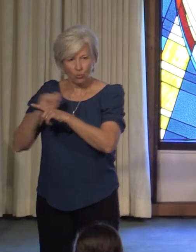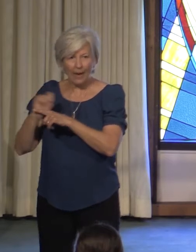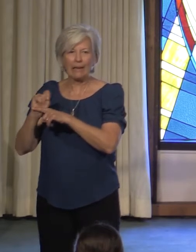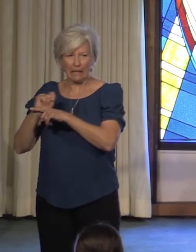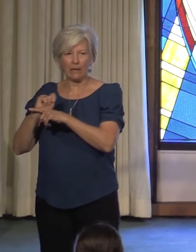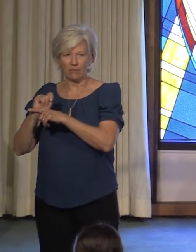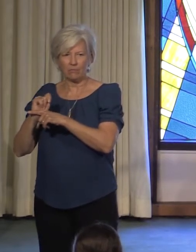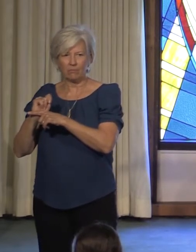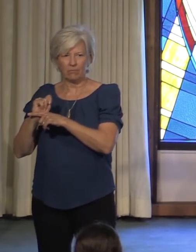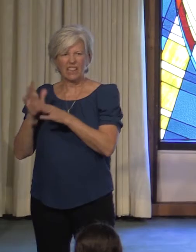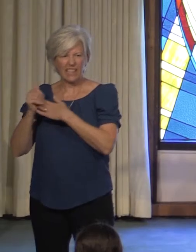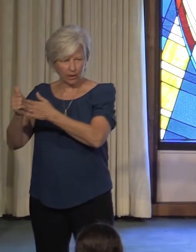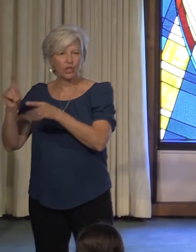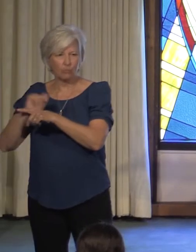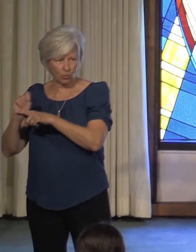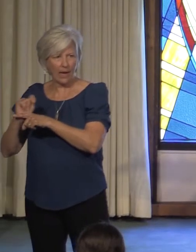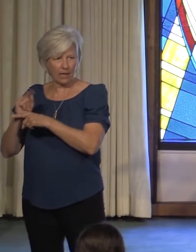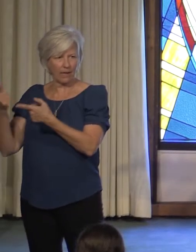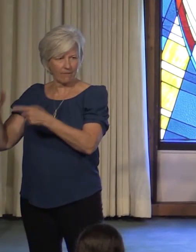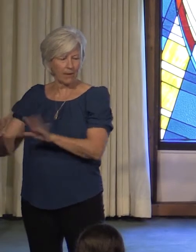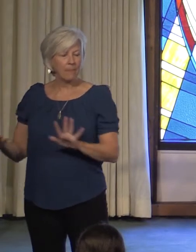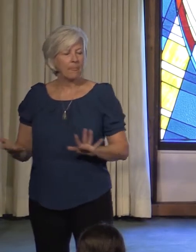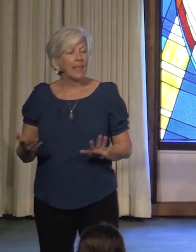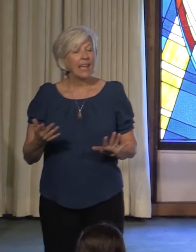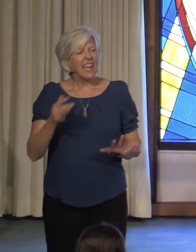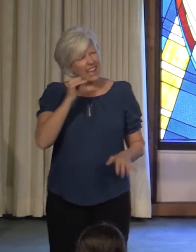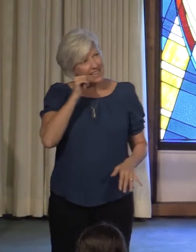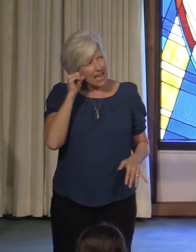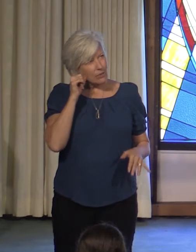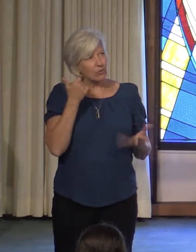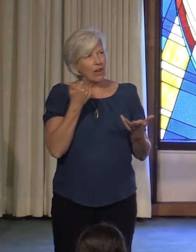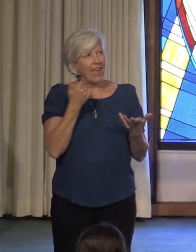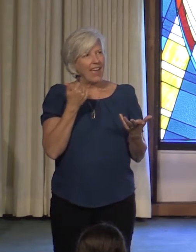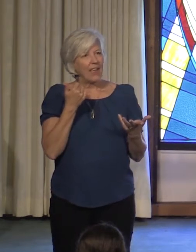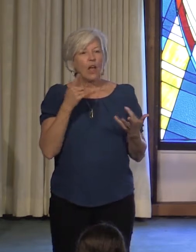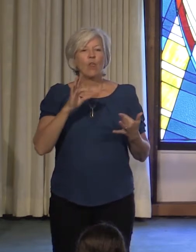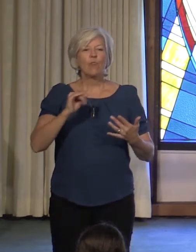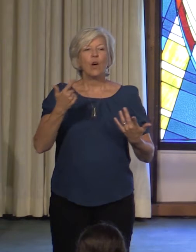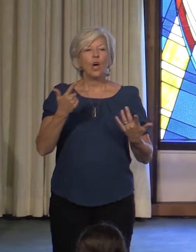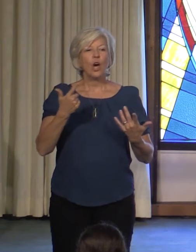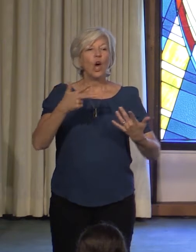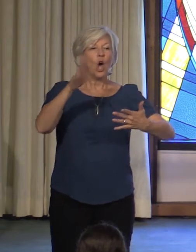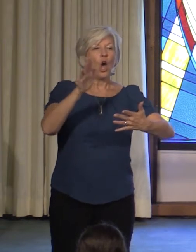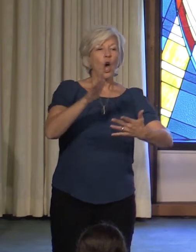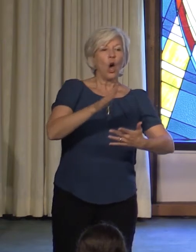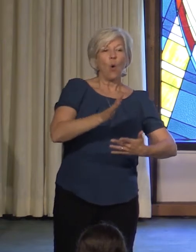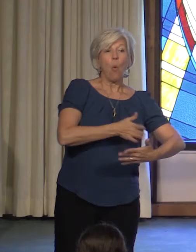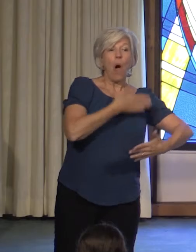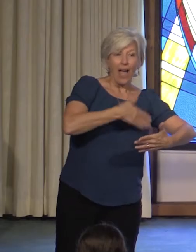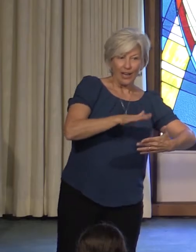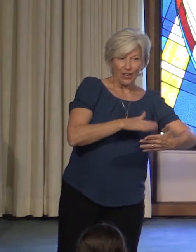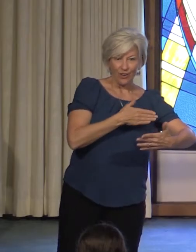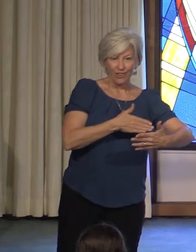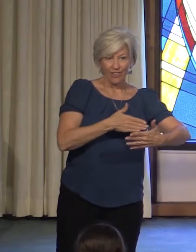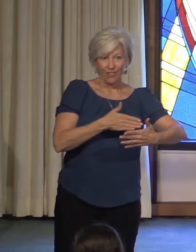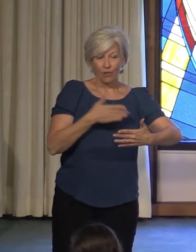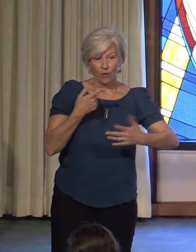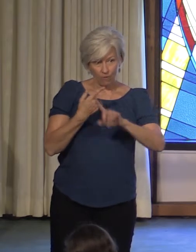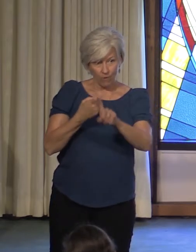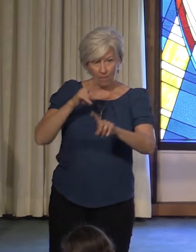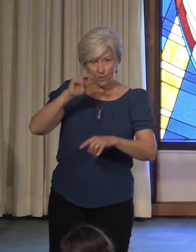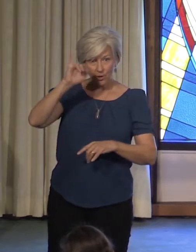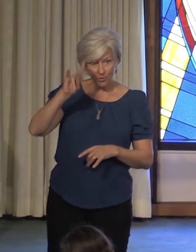And yesterday especially, the choir from Unity of Atlanta got together and